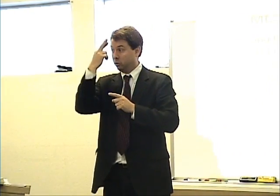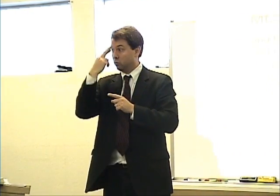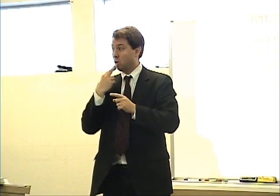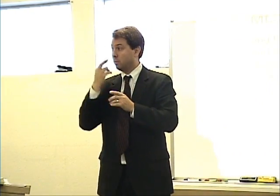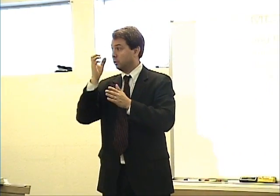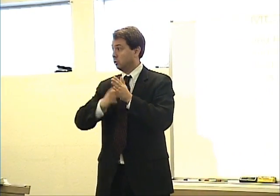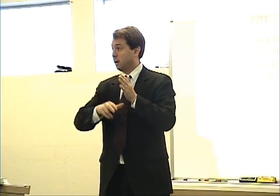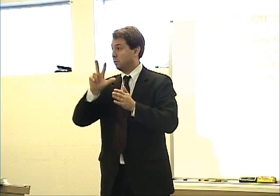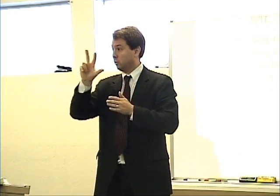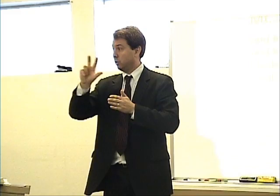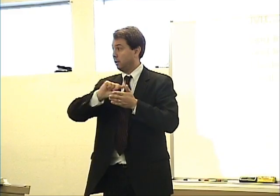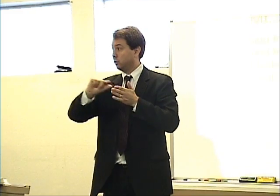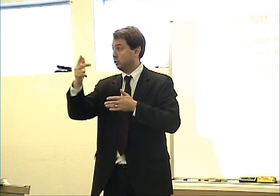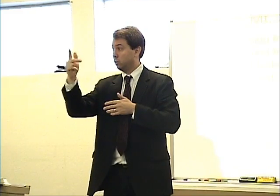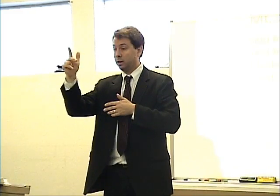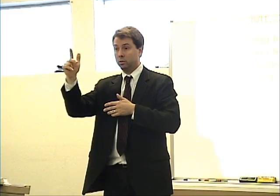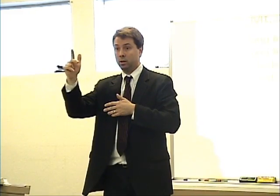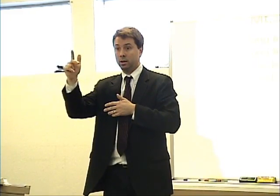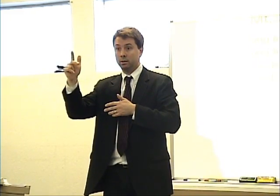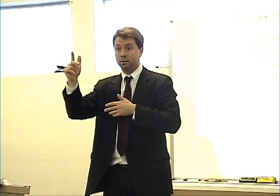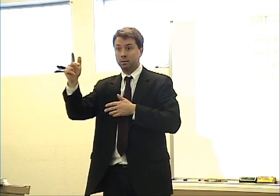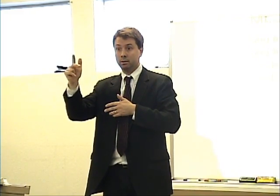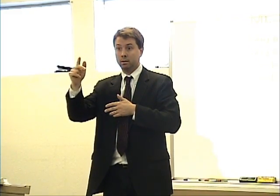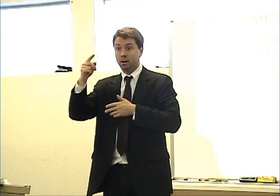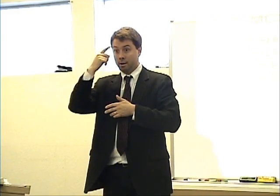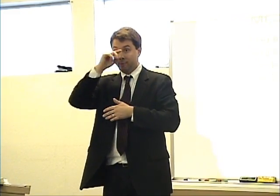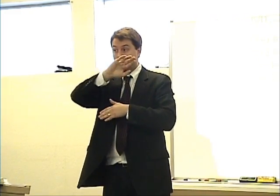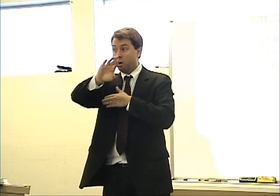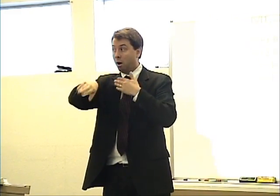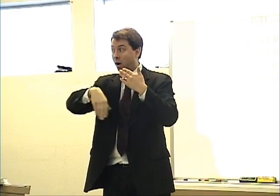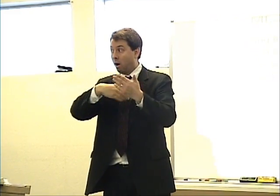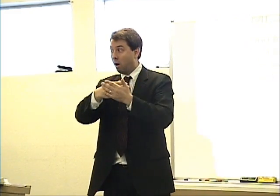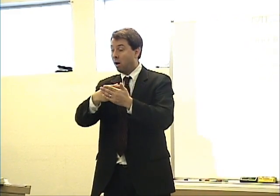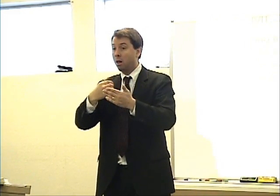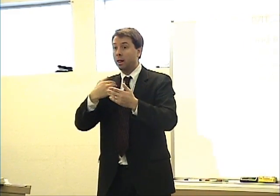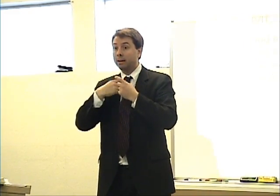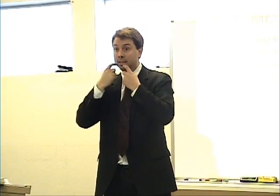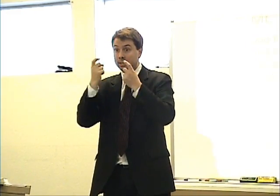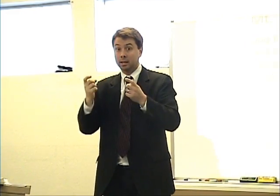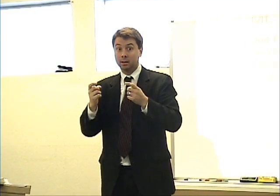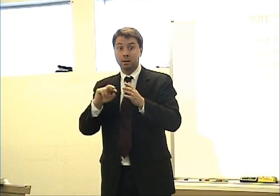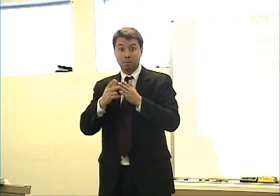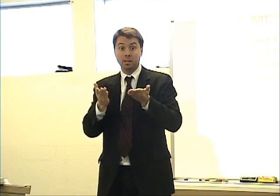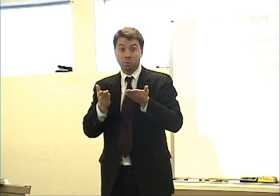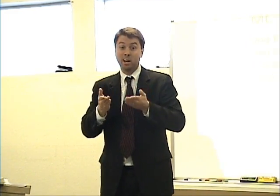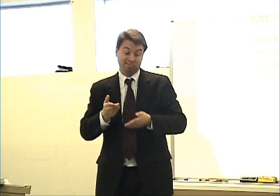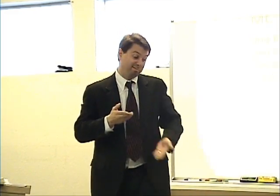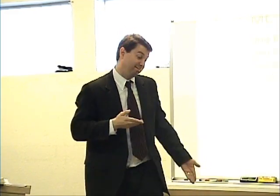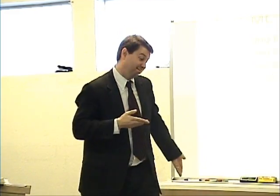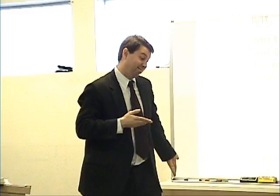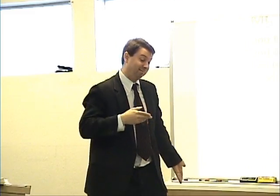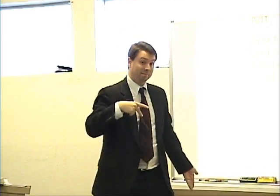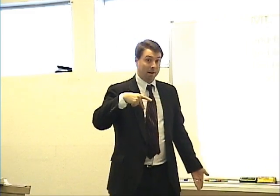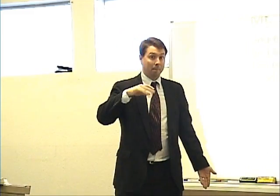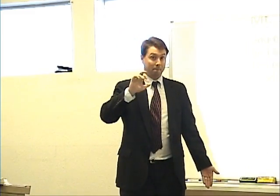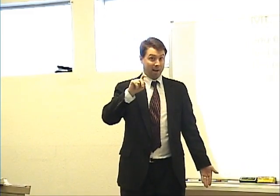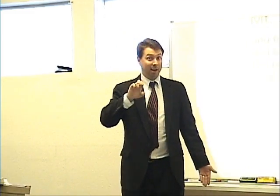in Romans chapter 3, verse 23, for all have sinned, means what? Pilate,